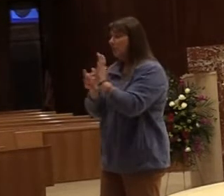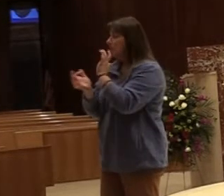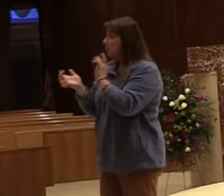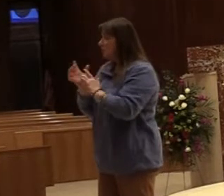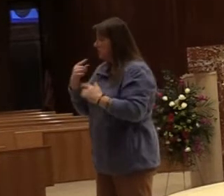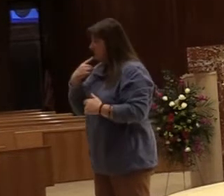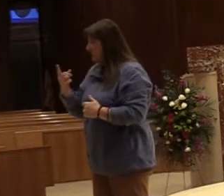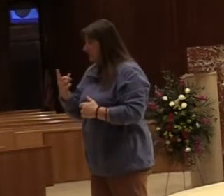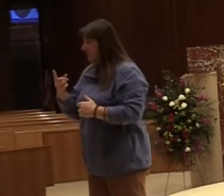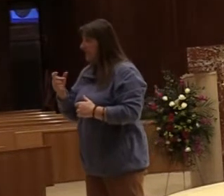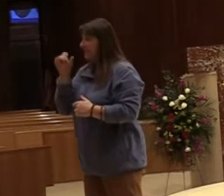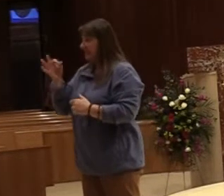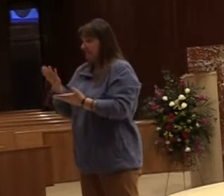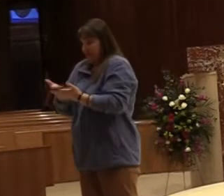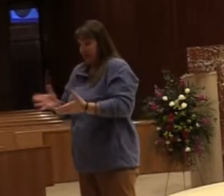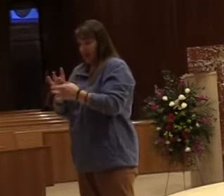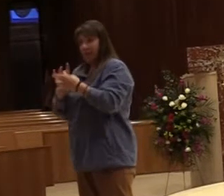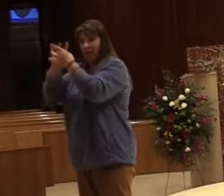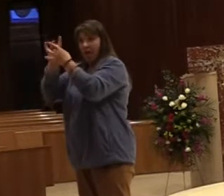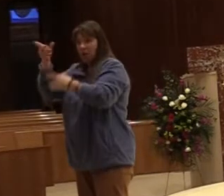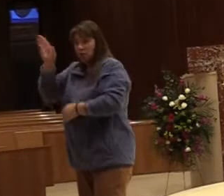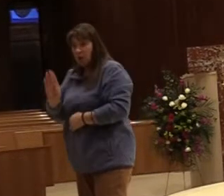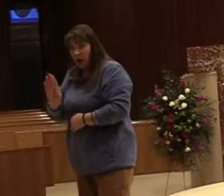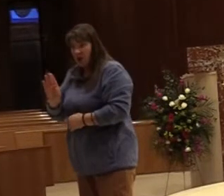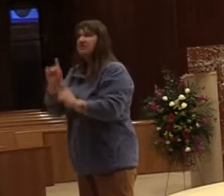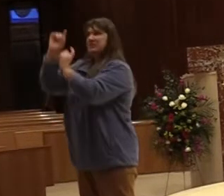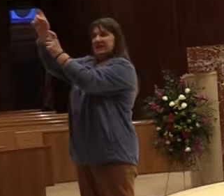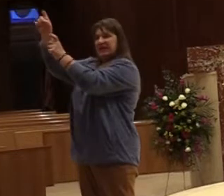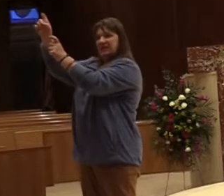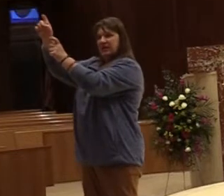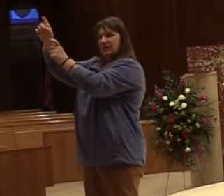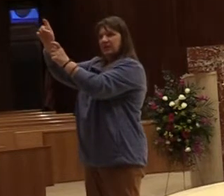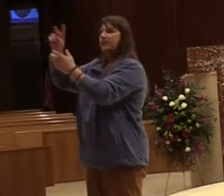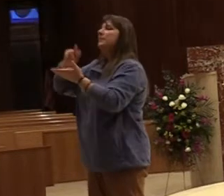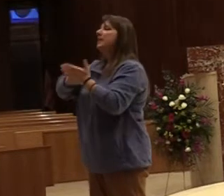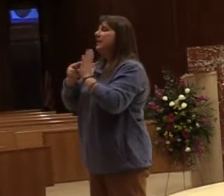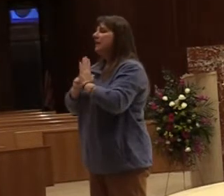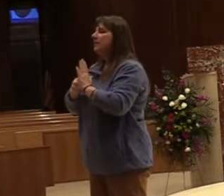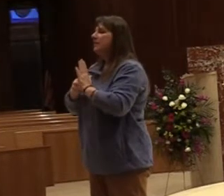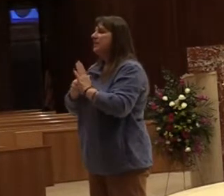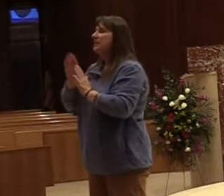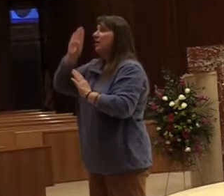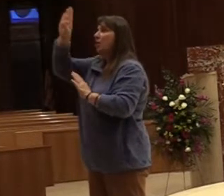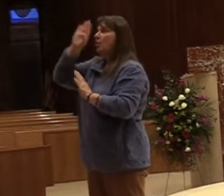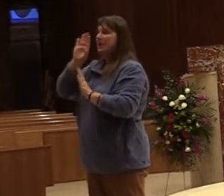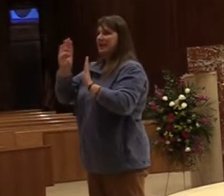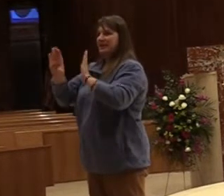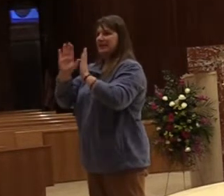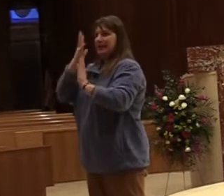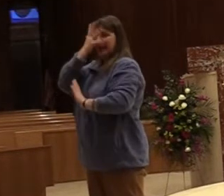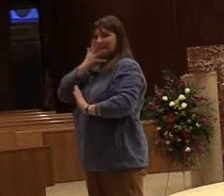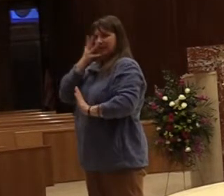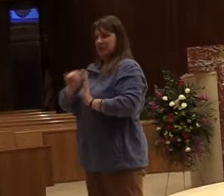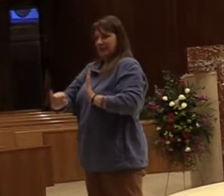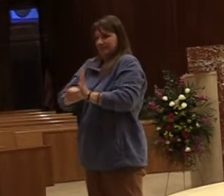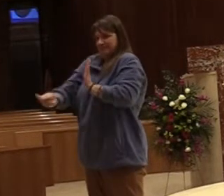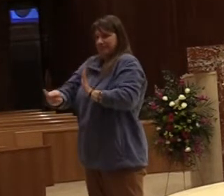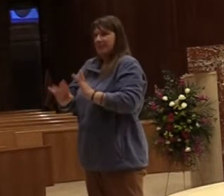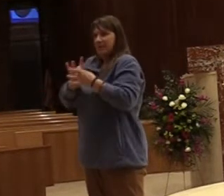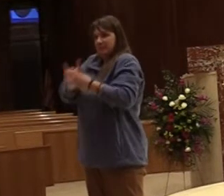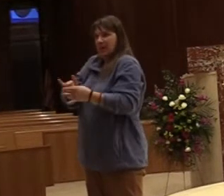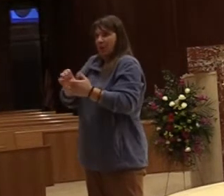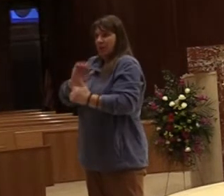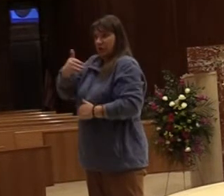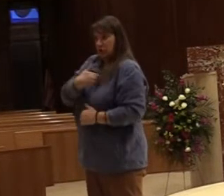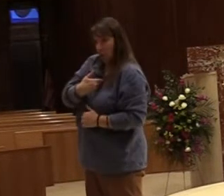what belongs to God, he's saying that the image stamped on every soul indicates that we ourselves belong to